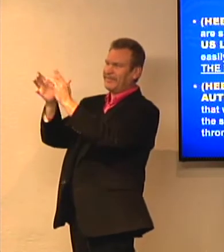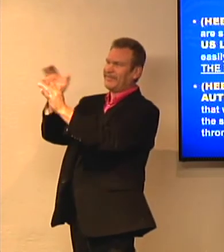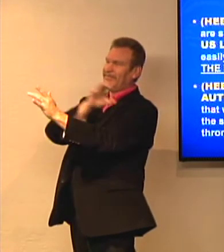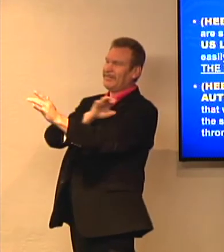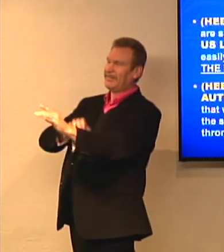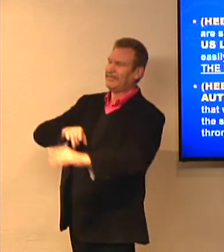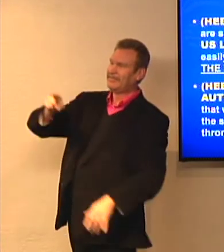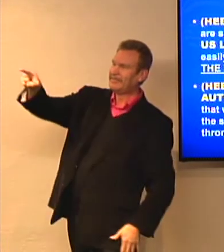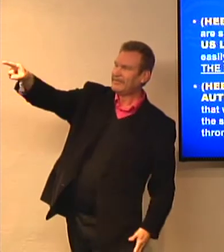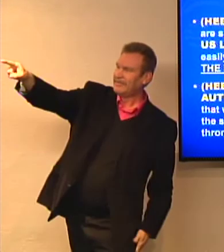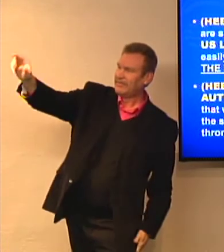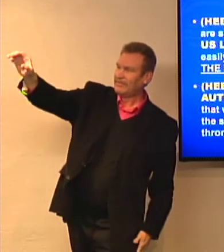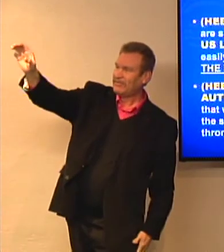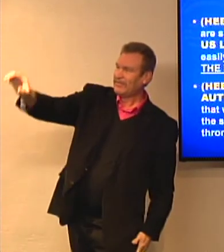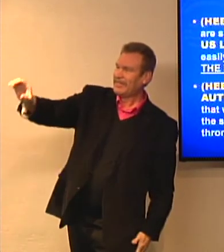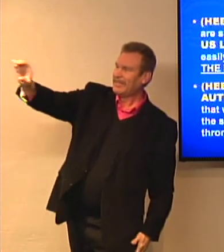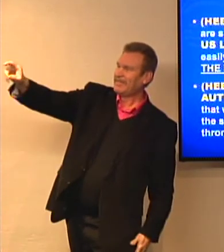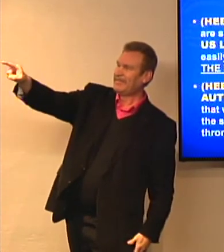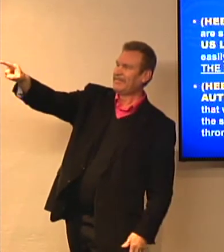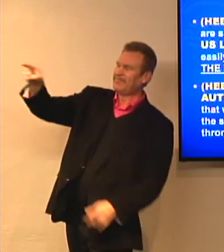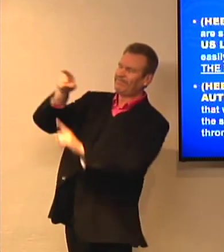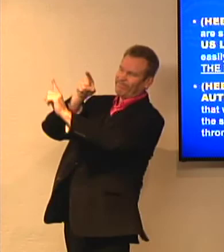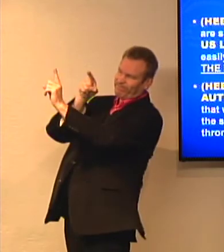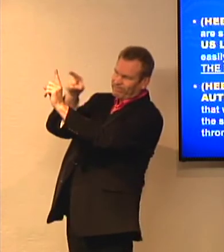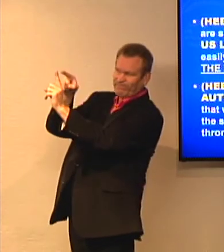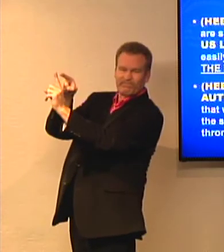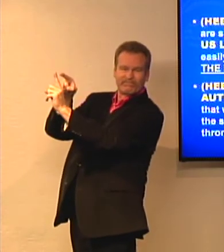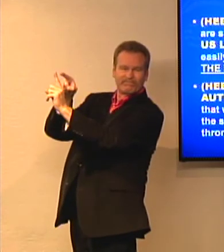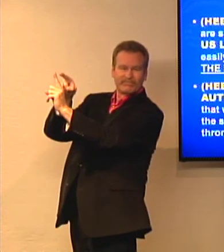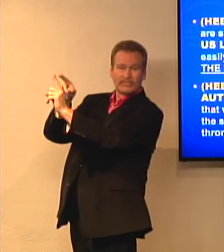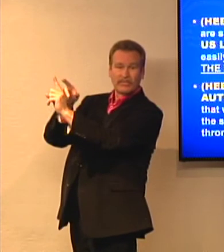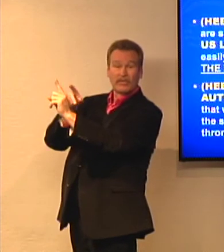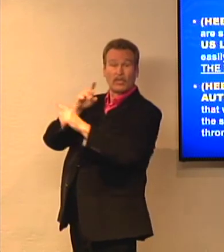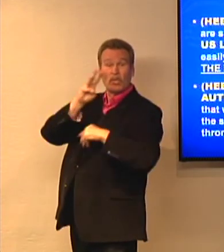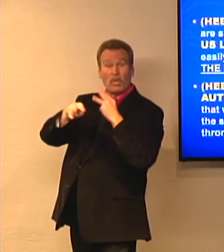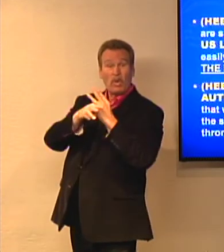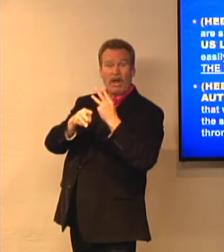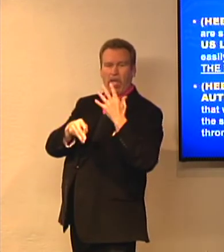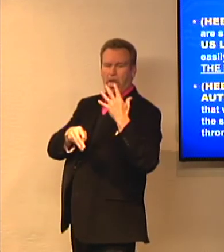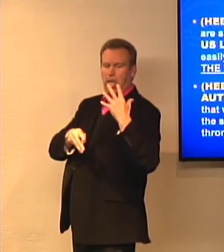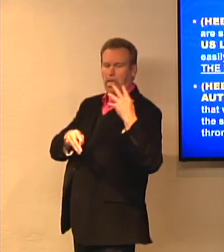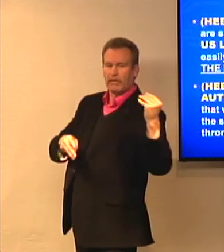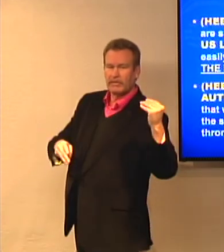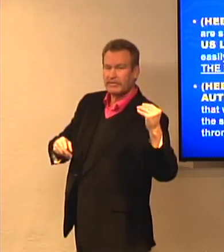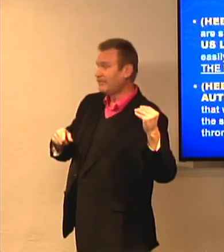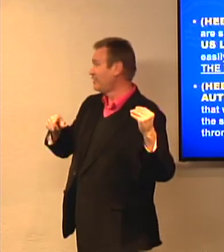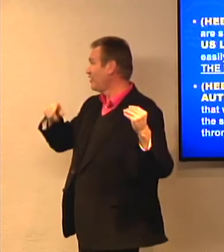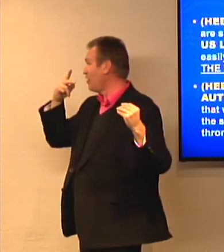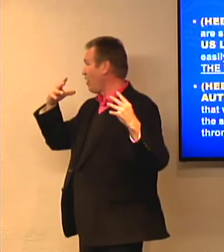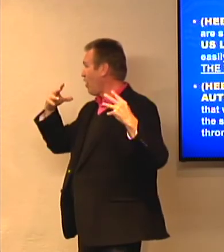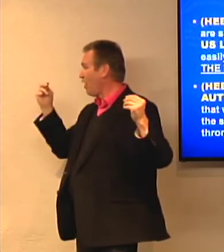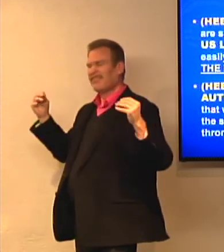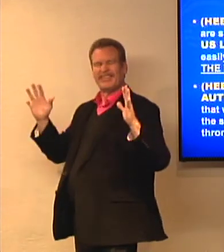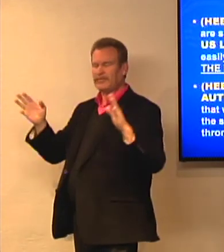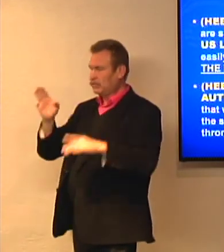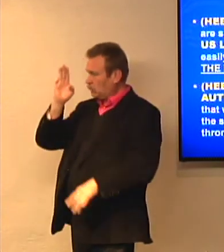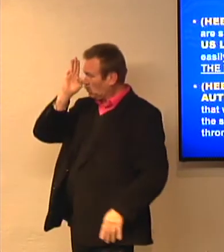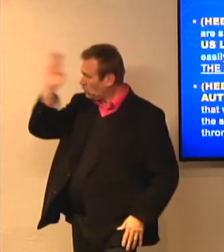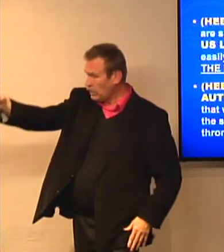And this is representative of looking, going straight to Jesus, looking straight to that cross. And the world is like to the right or to the left, but we are